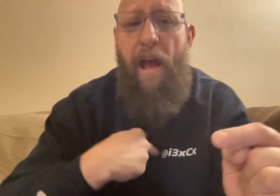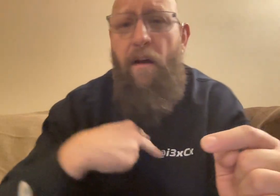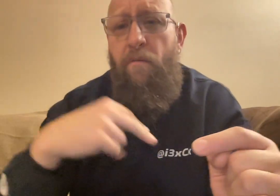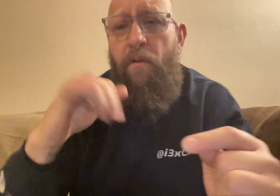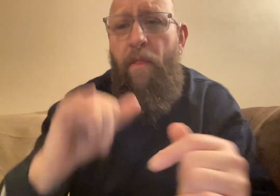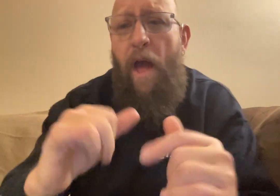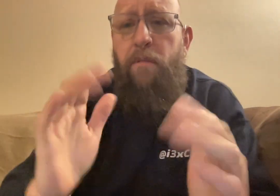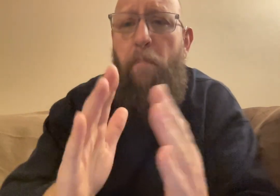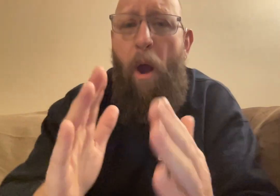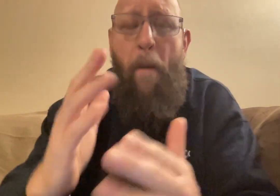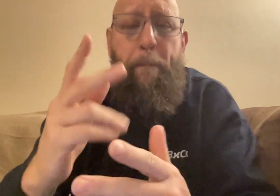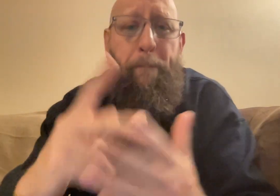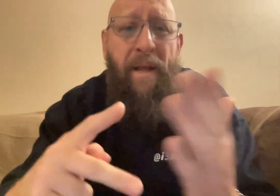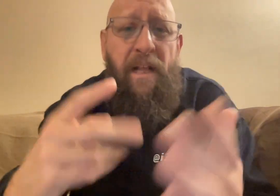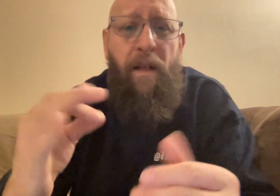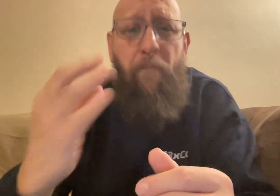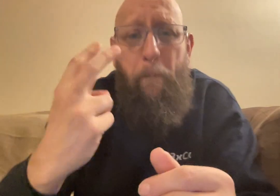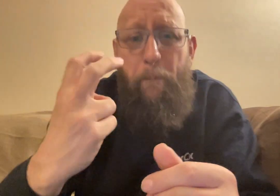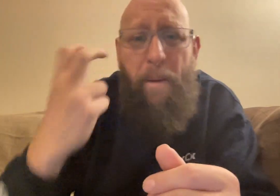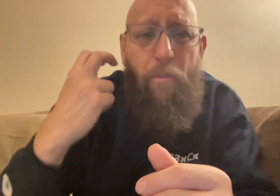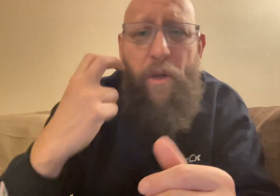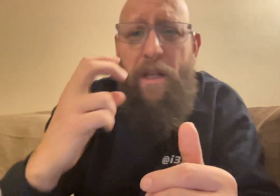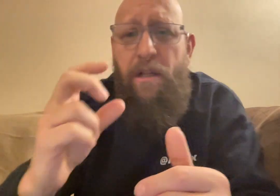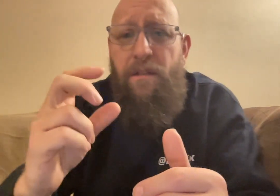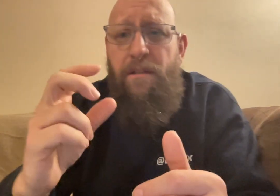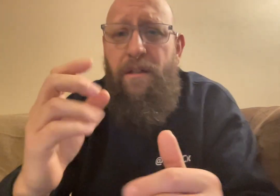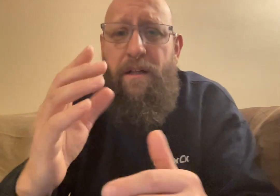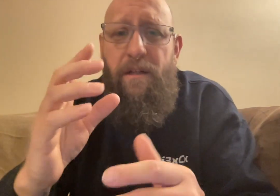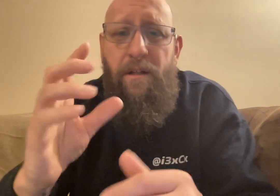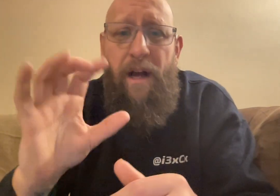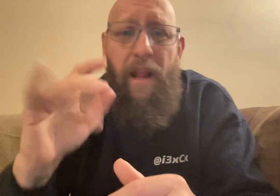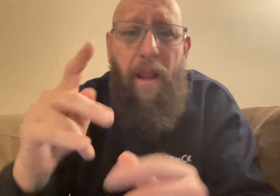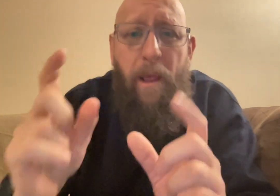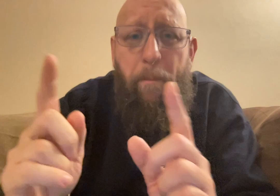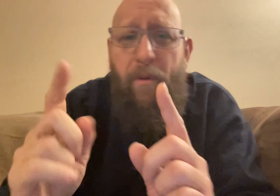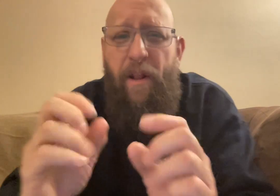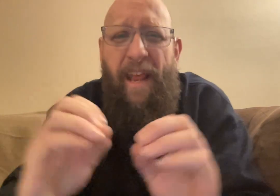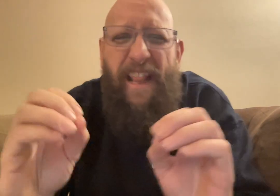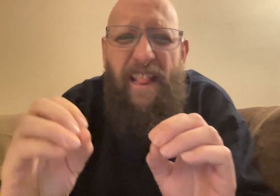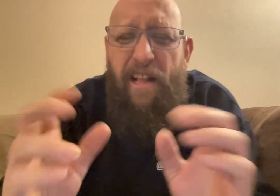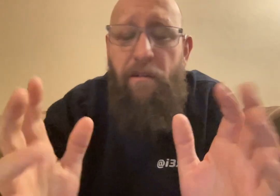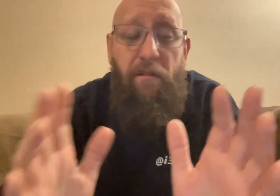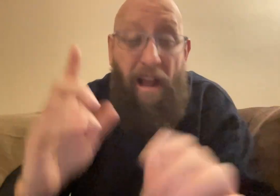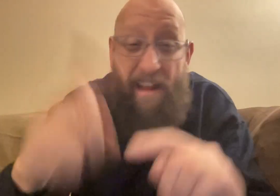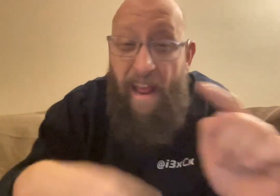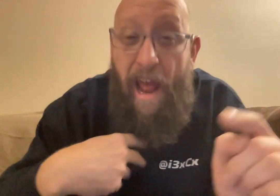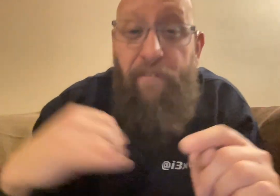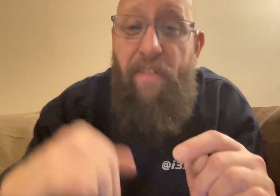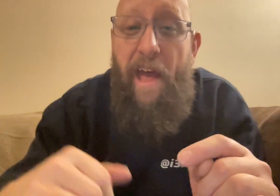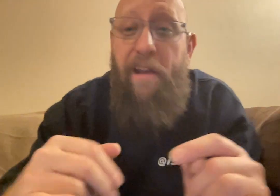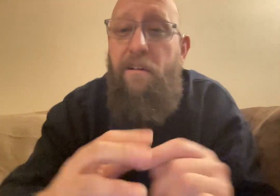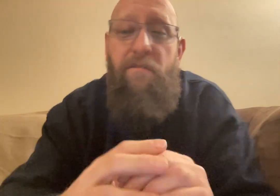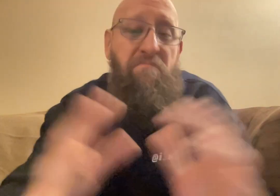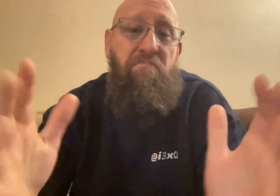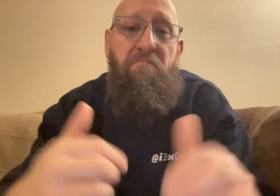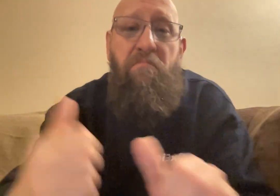I can't have that small piece of memory clip anything. I can't have that. I'm